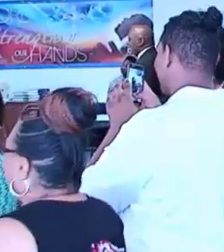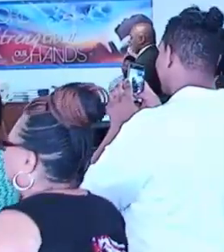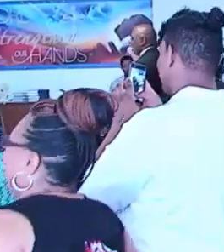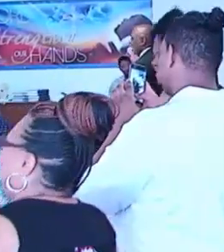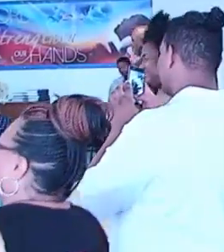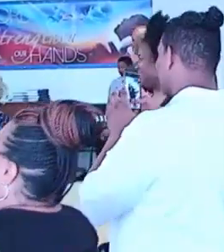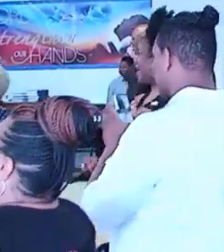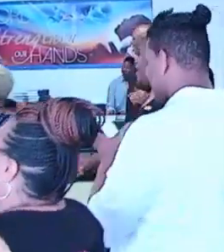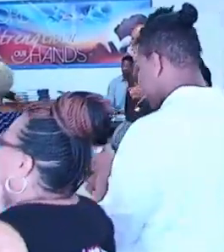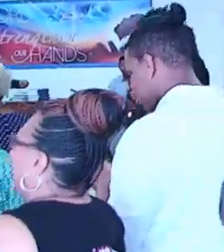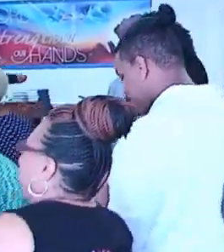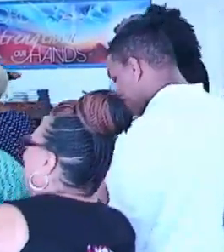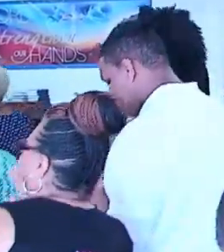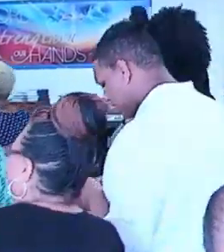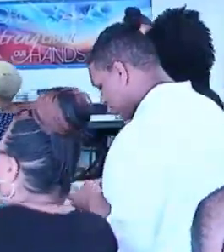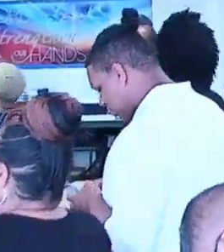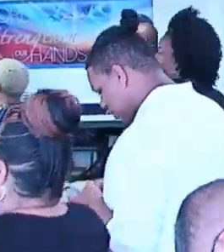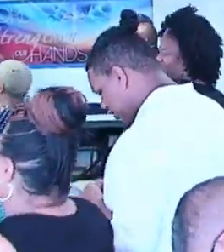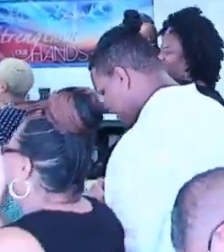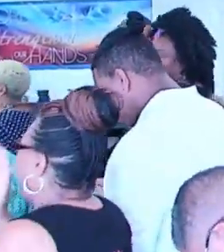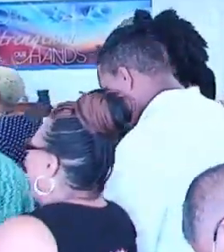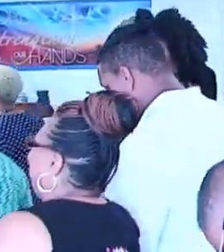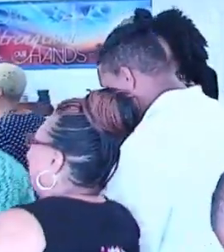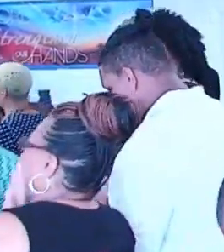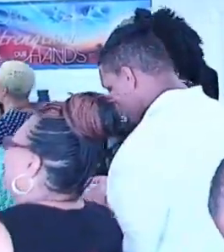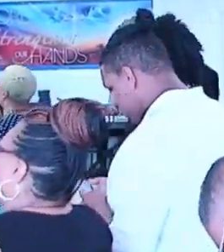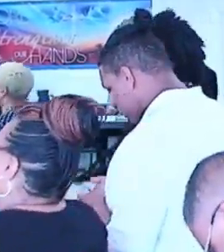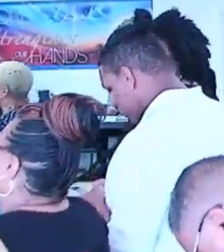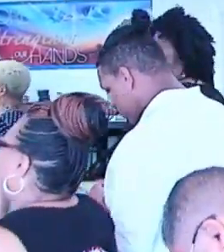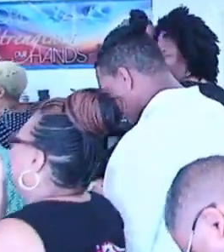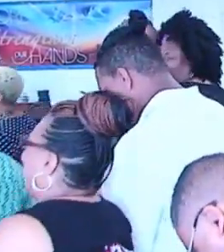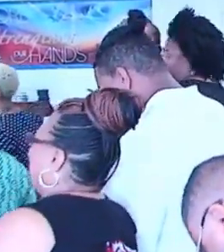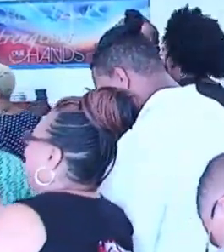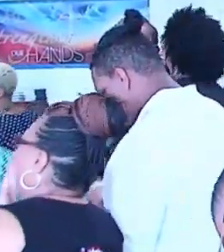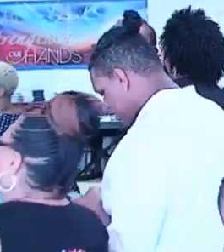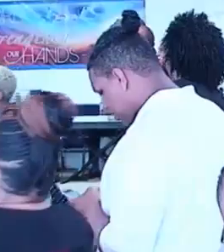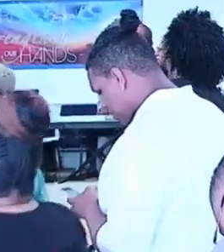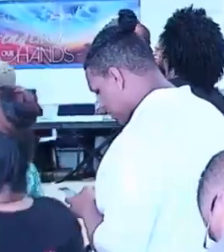Dance all day long. I feel.